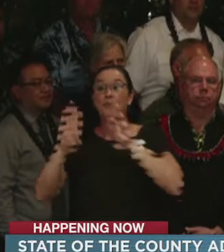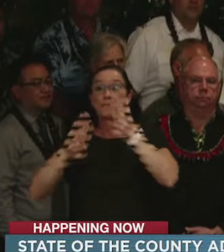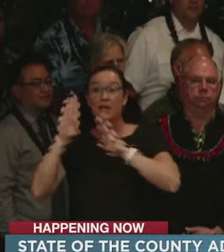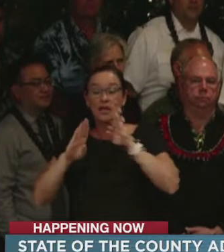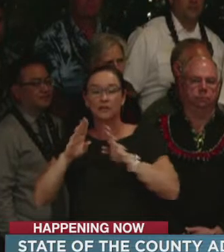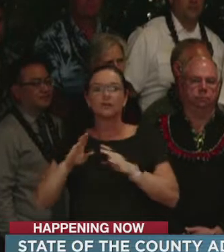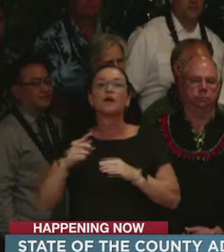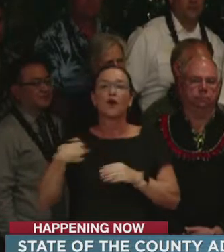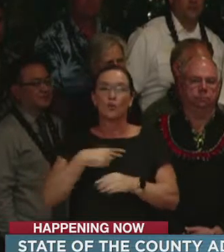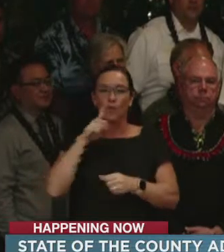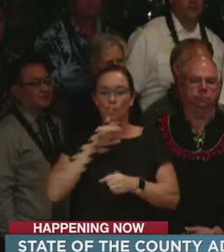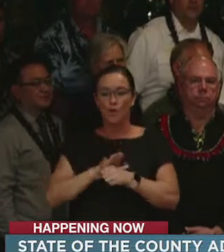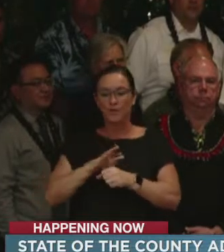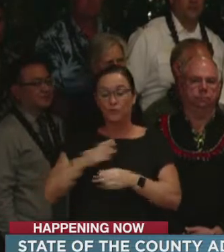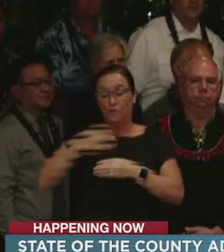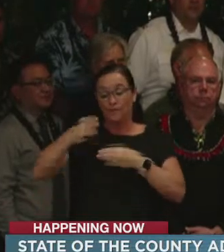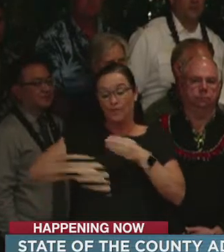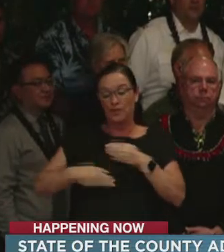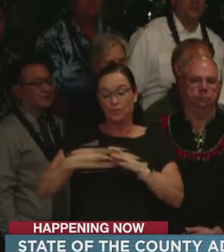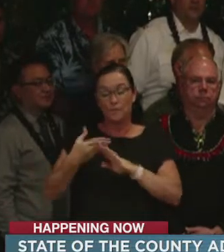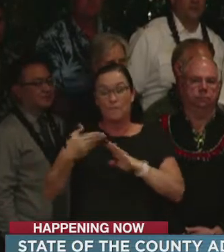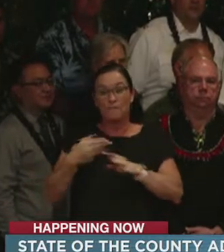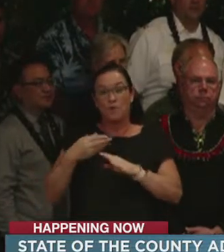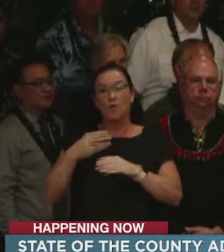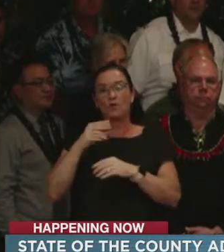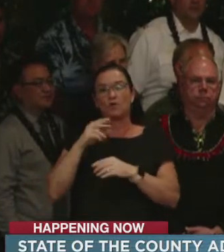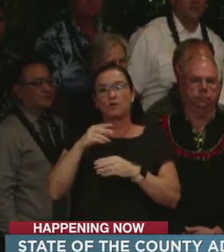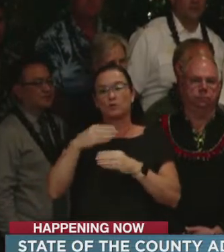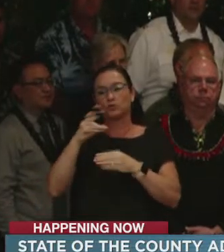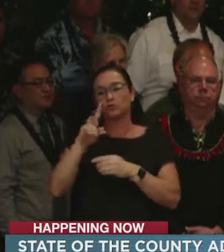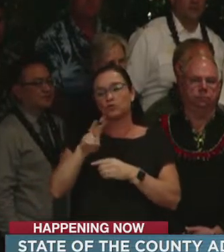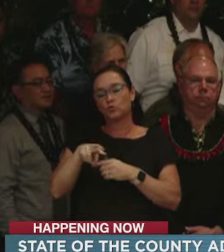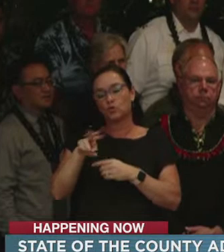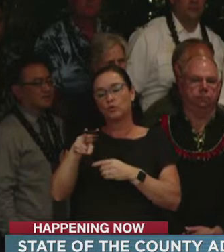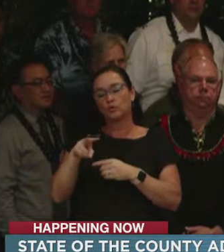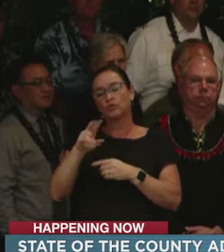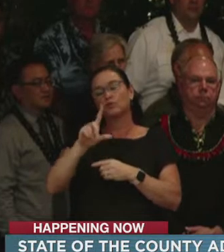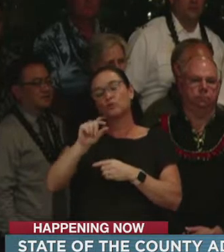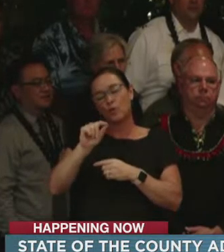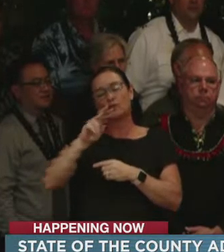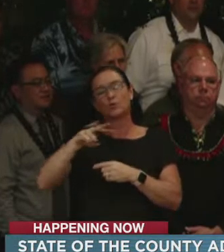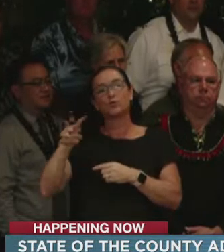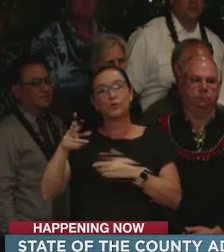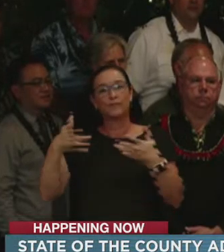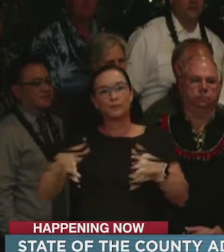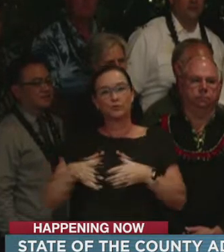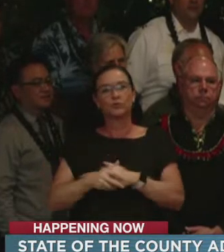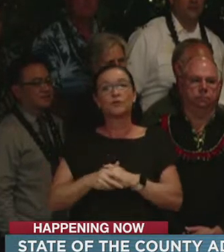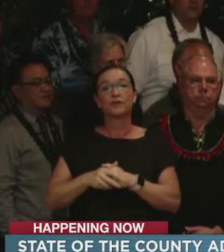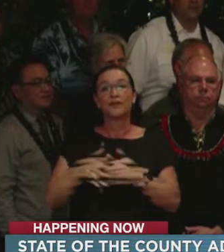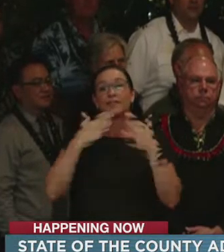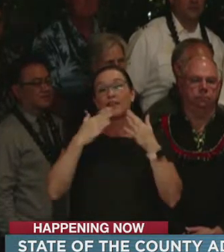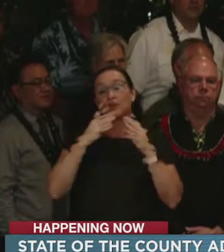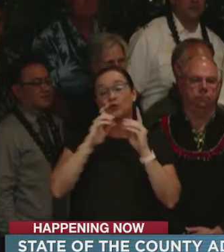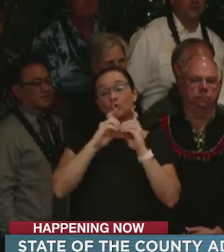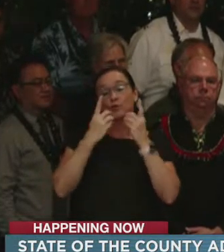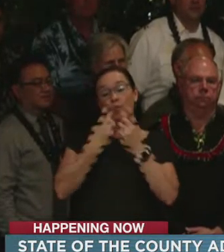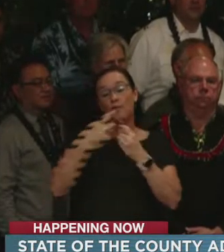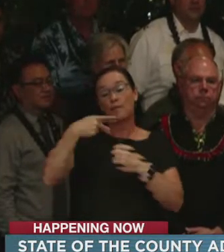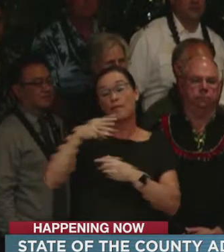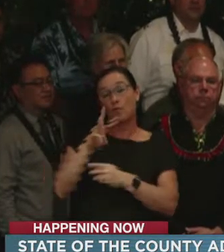to complete it by the end of 2022. Thanks to our Department of Public Works team and the